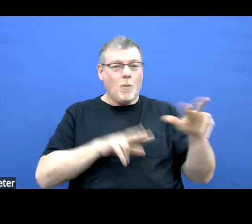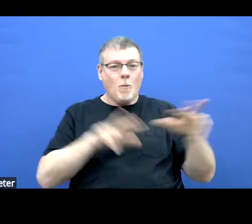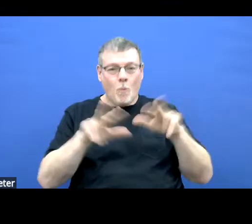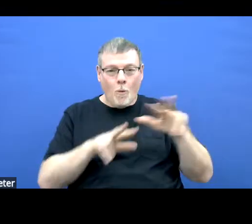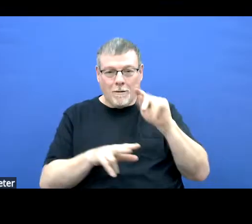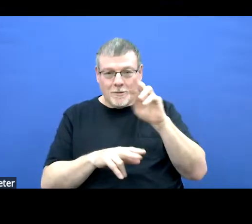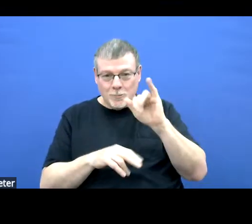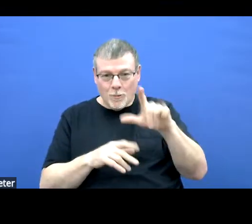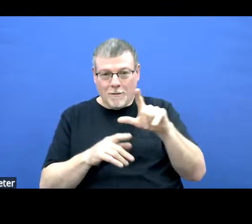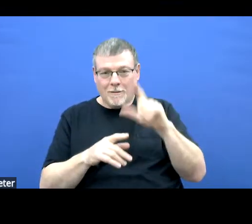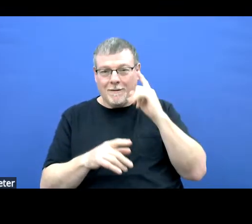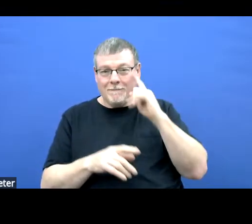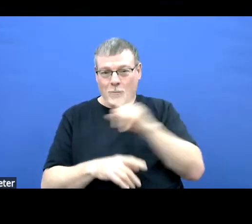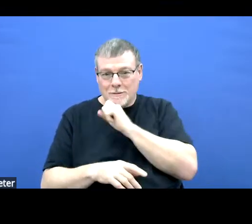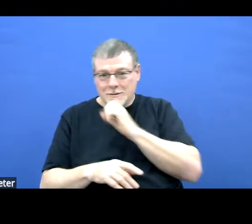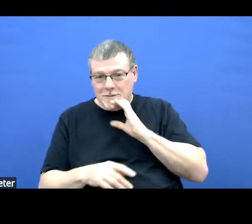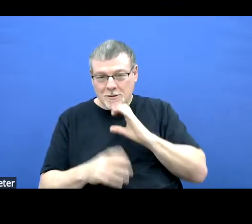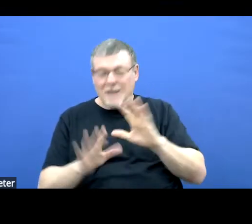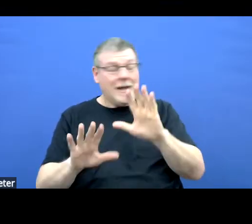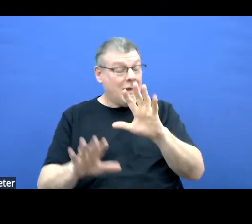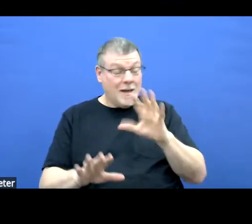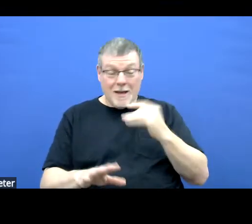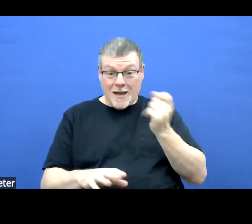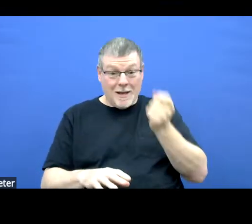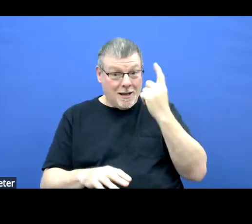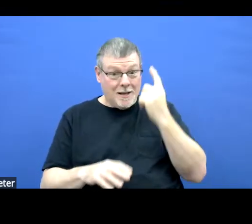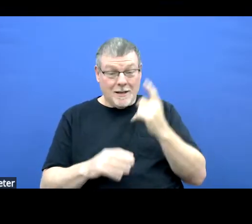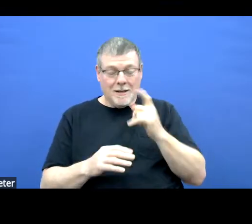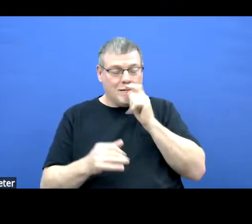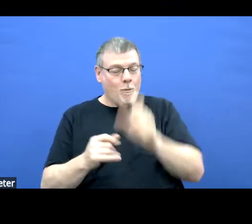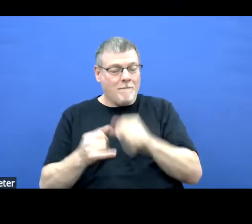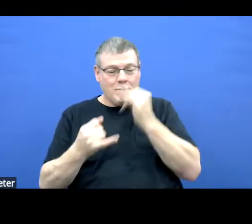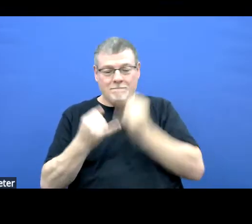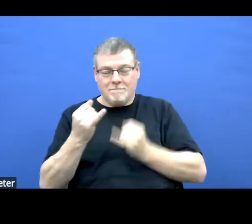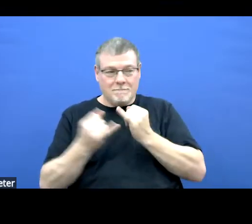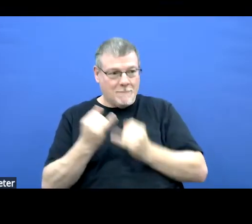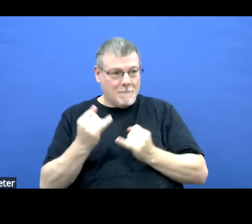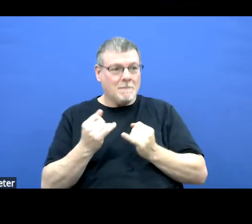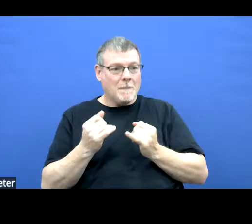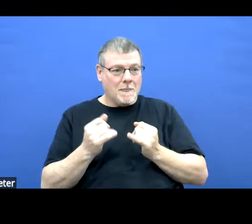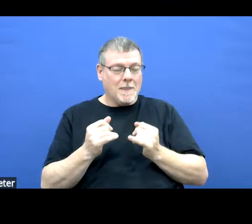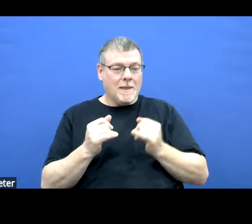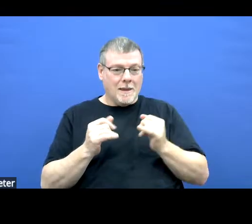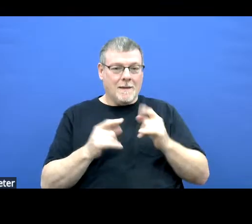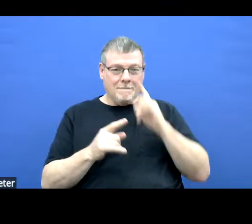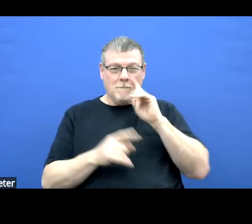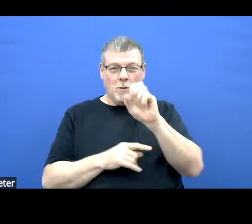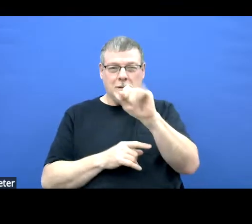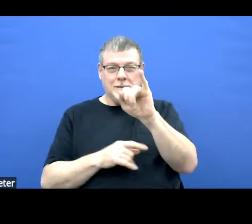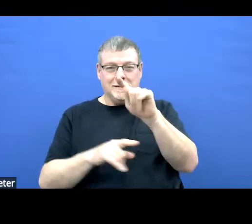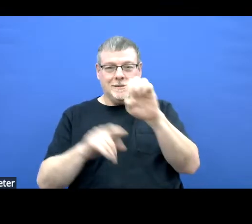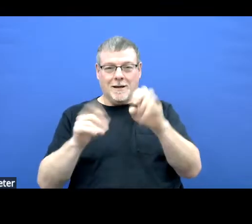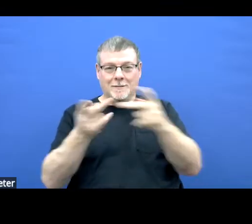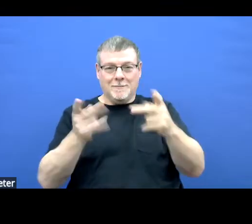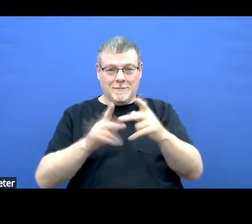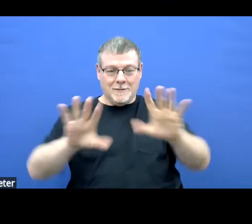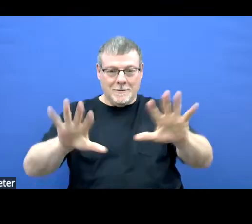seniors and stuff like that. And I get it. It doesn't have to be finalized. That's really more for when you get to the site plan side of stuff,